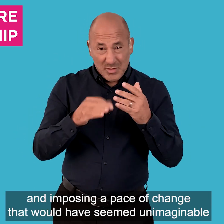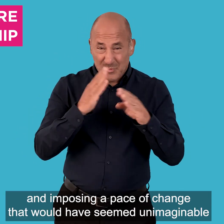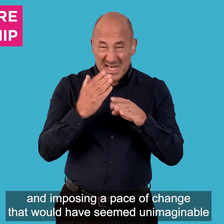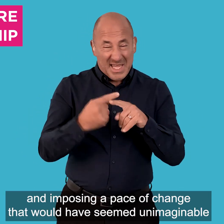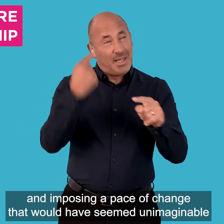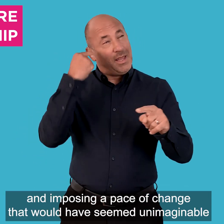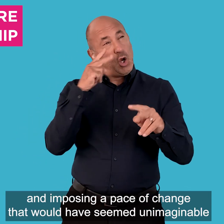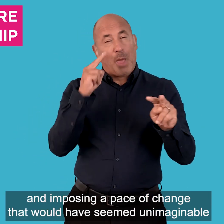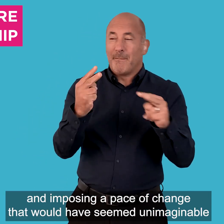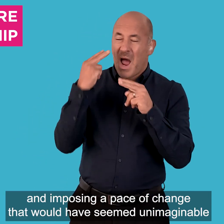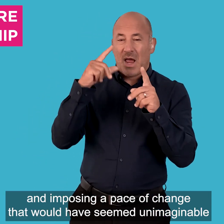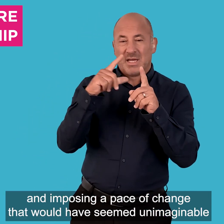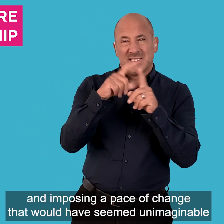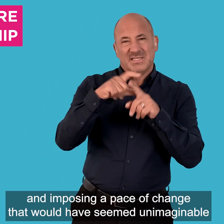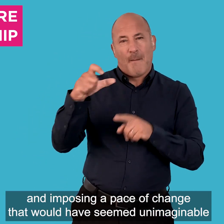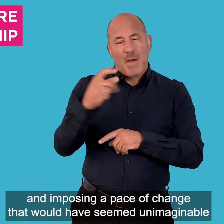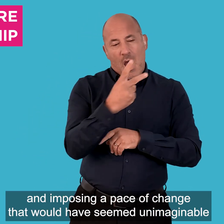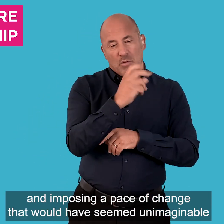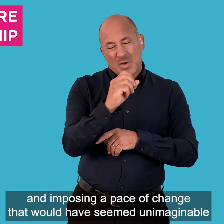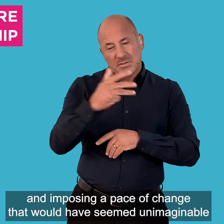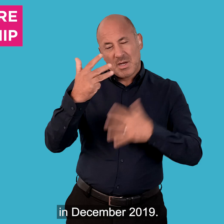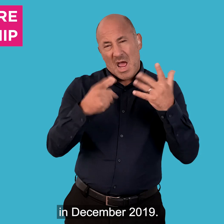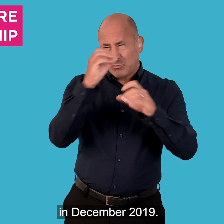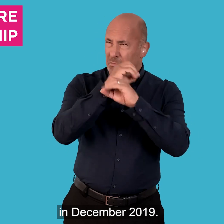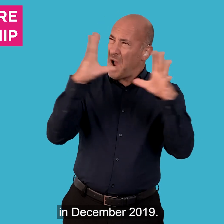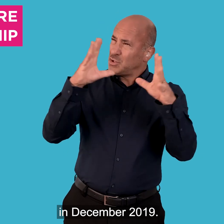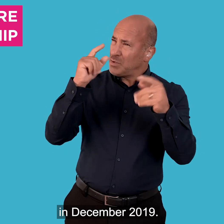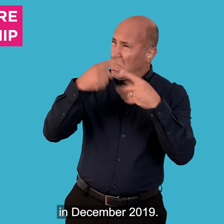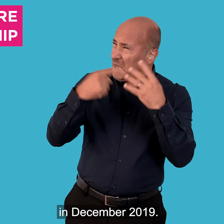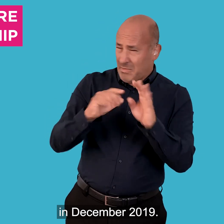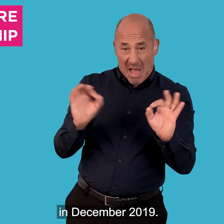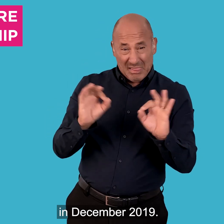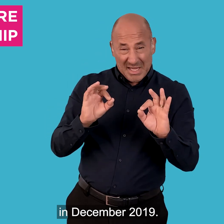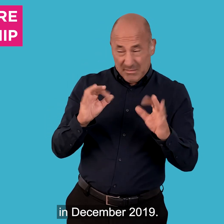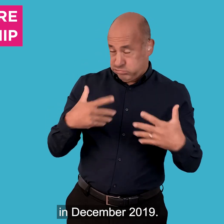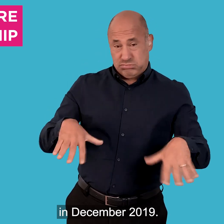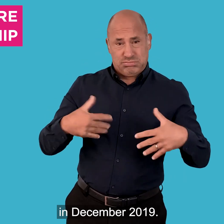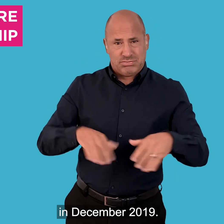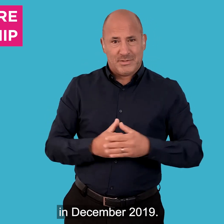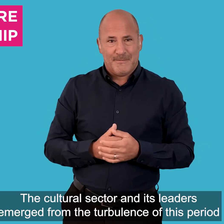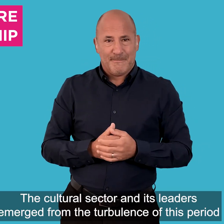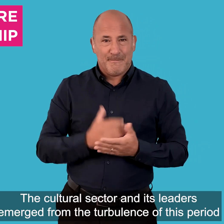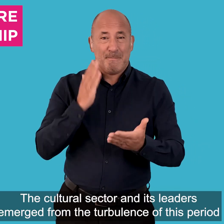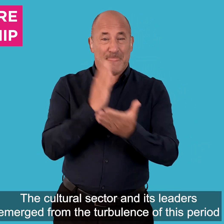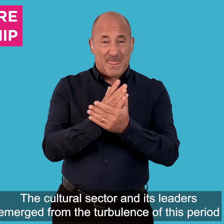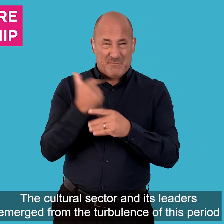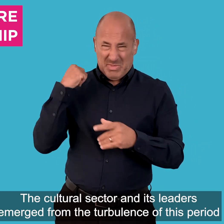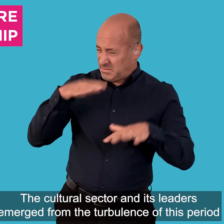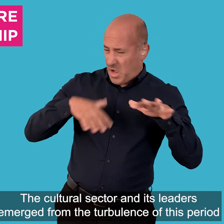and imposing a pace of change that would have seemed unimaginable in December 2019. The cultural